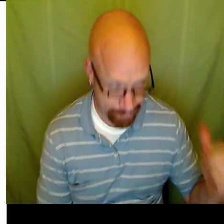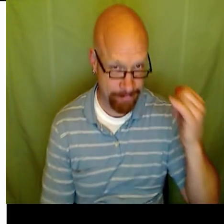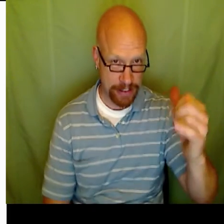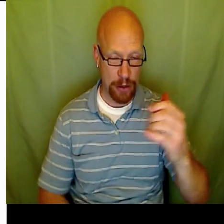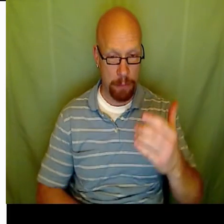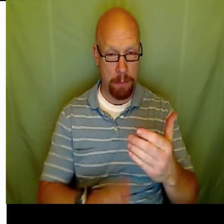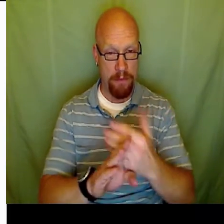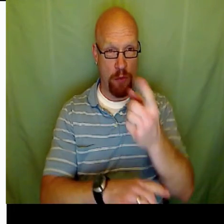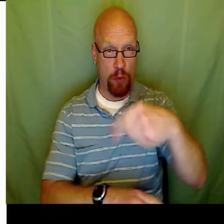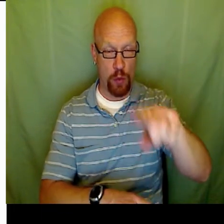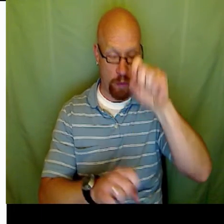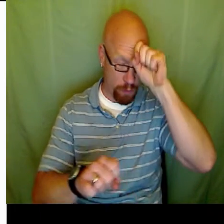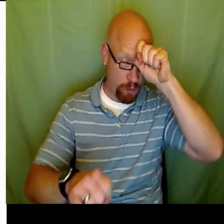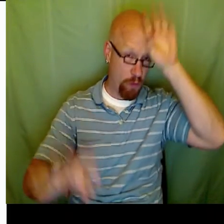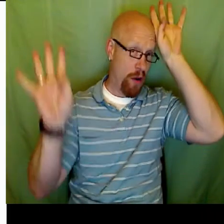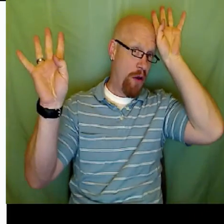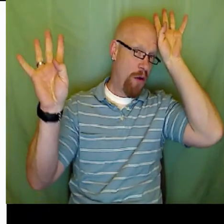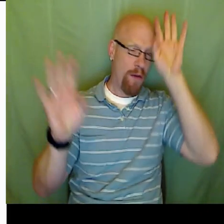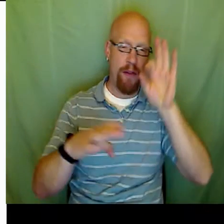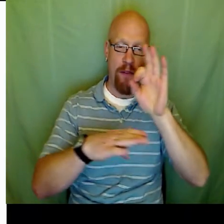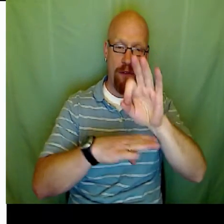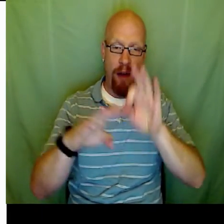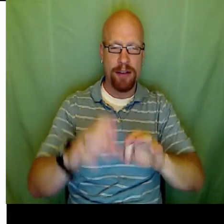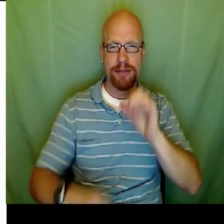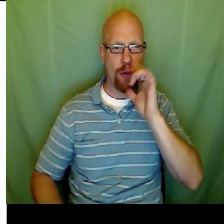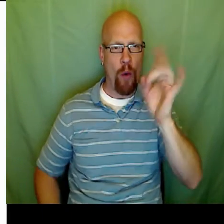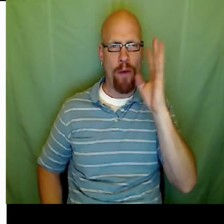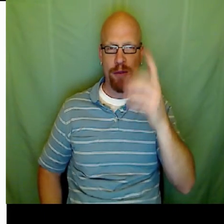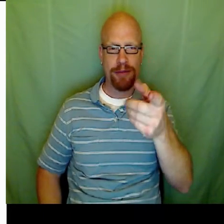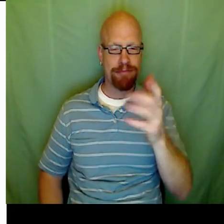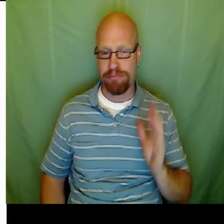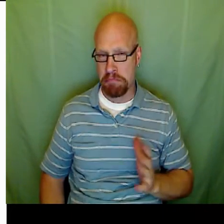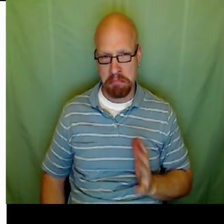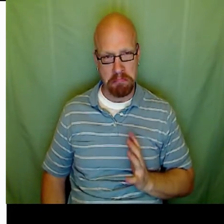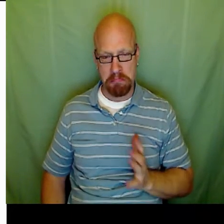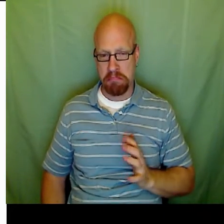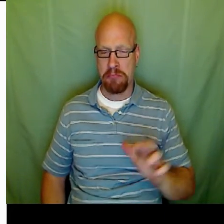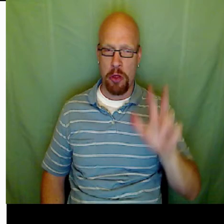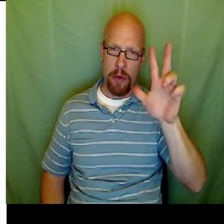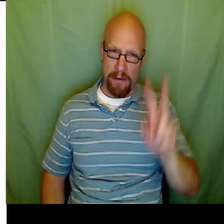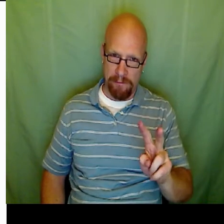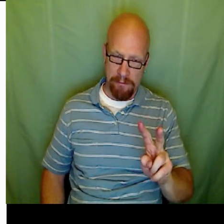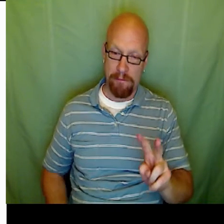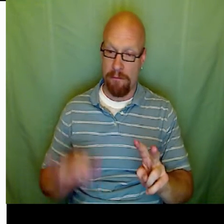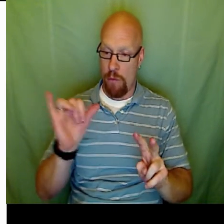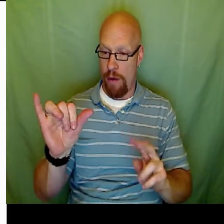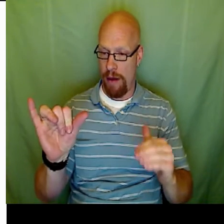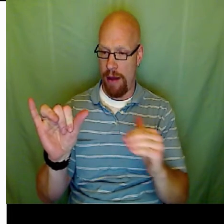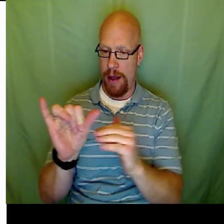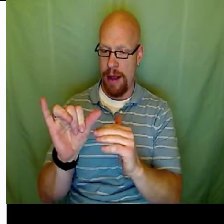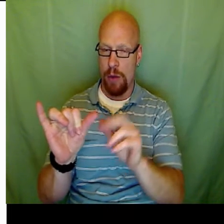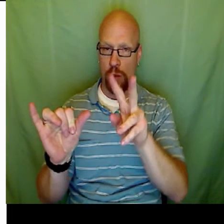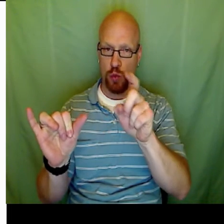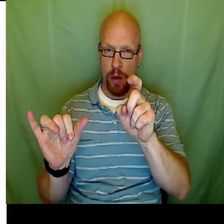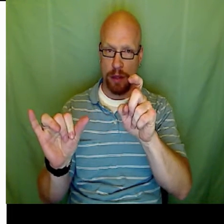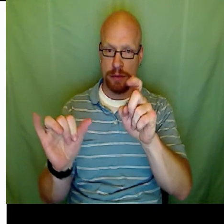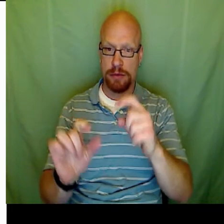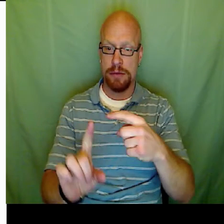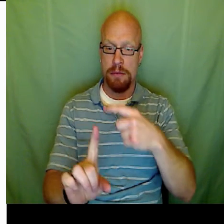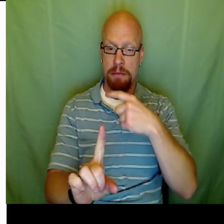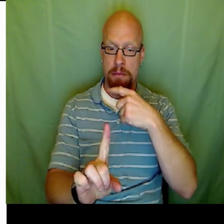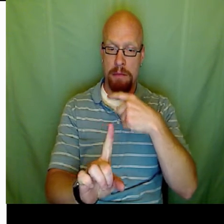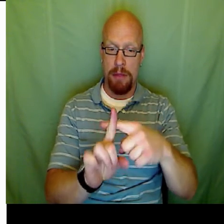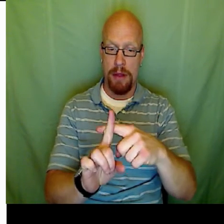Now, before we all freak out over the fractions, it's not terrible. I knew it was going to come up. It's there. I have